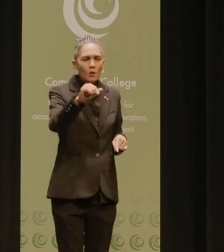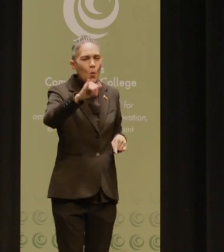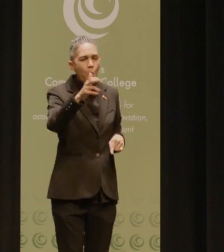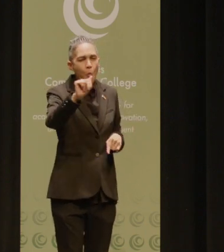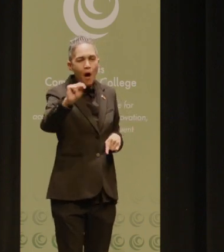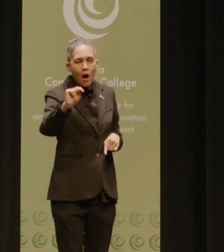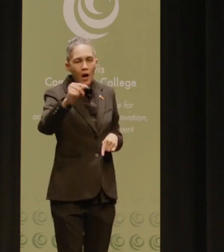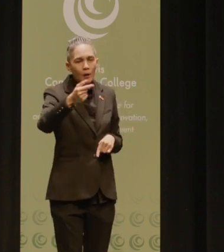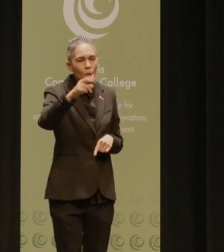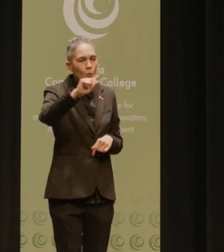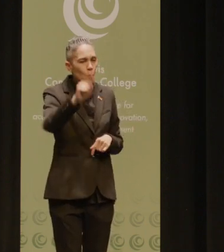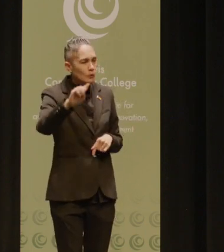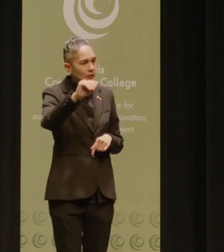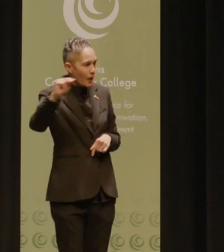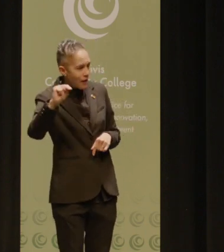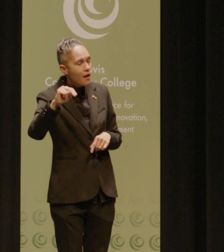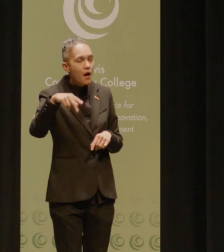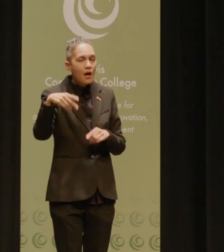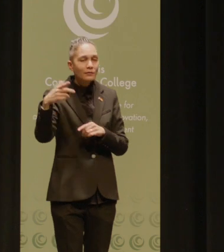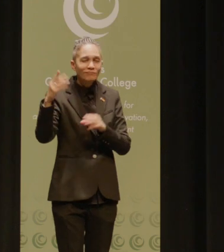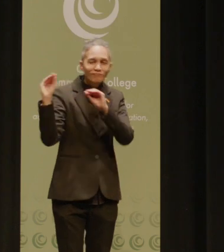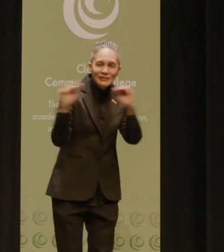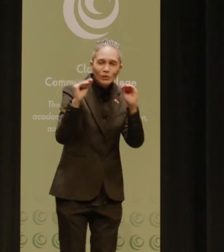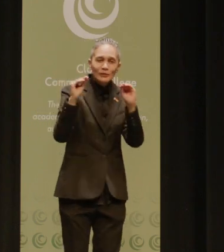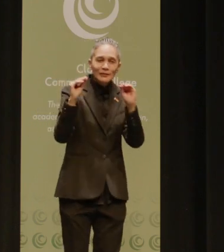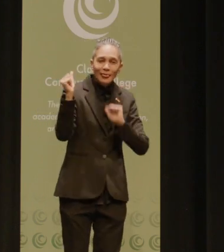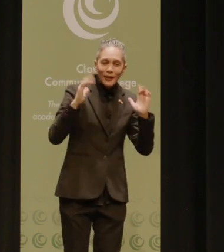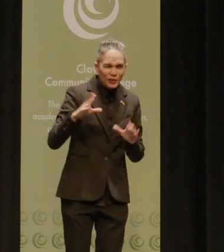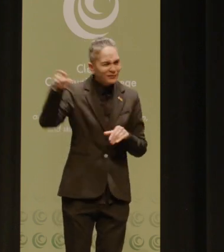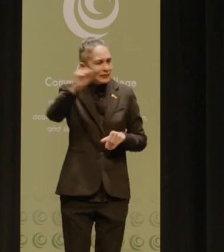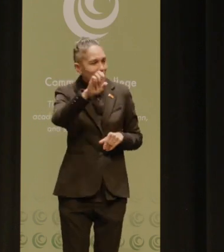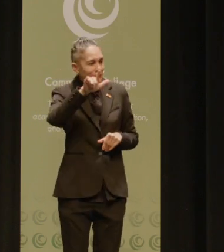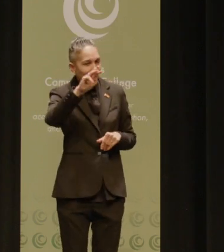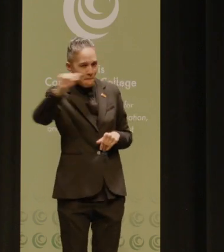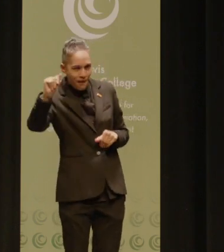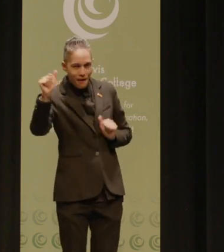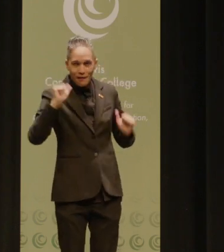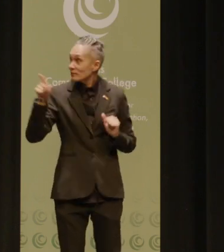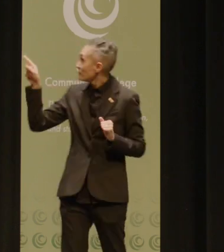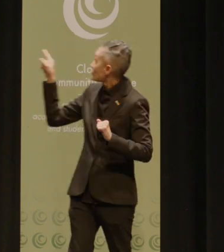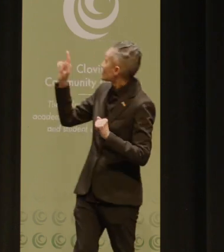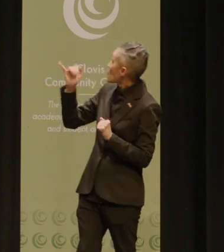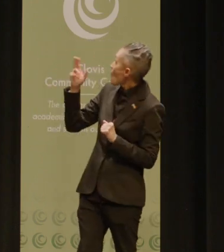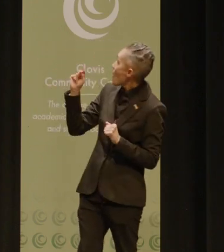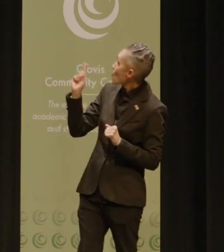who's bringing the love of theater to Selma. I mean, come on, where's Juan?